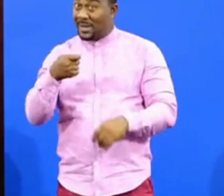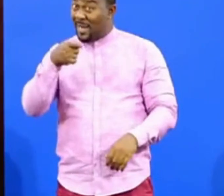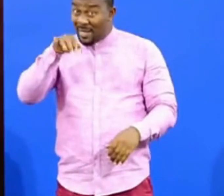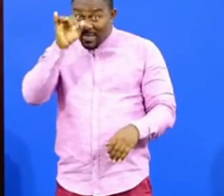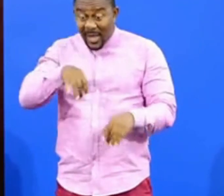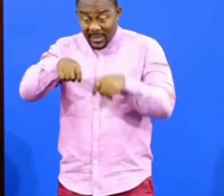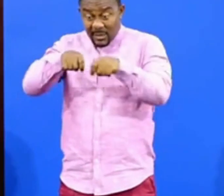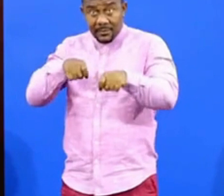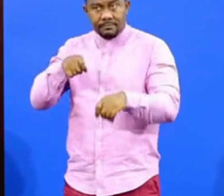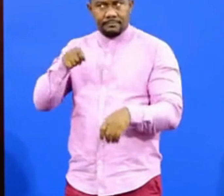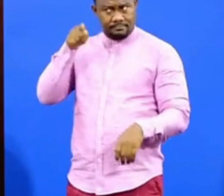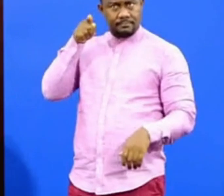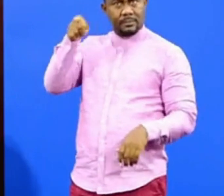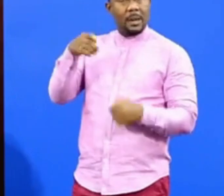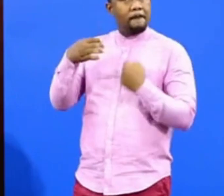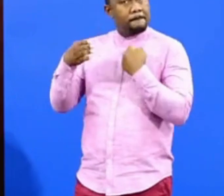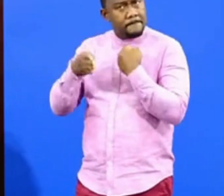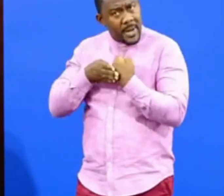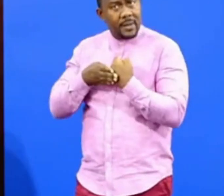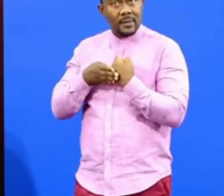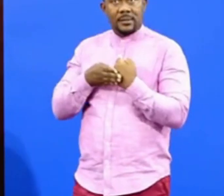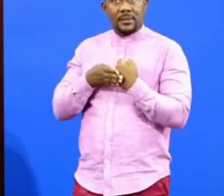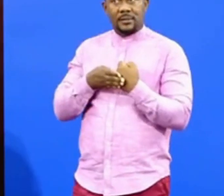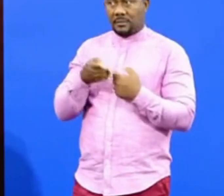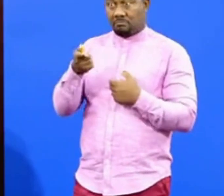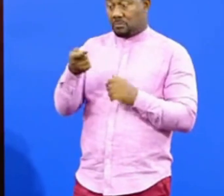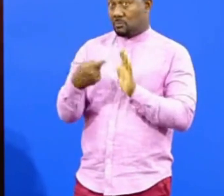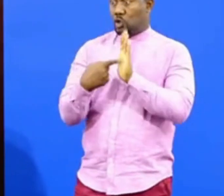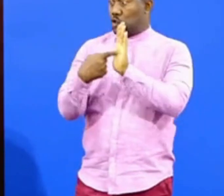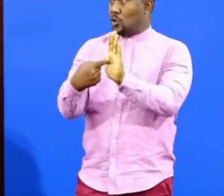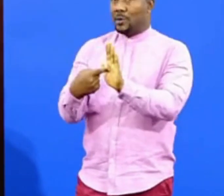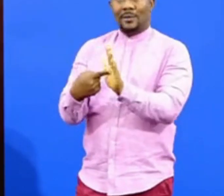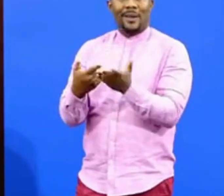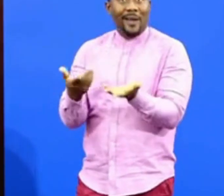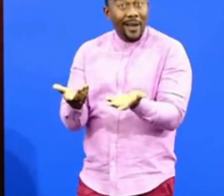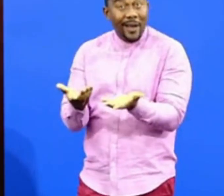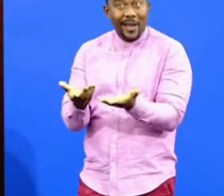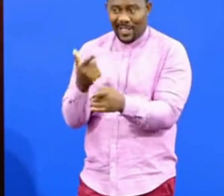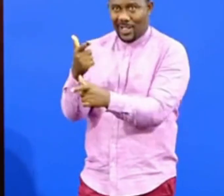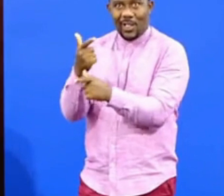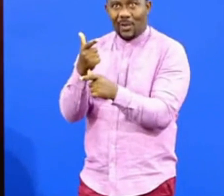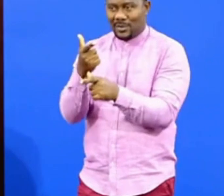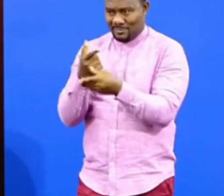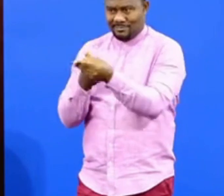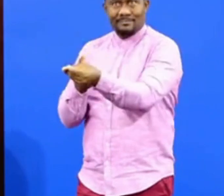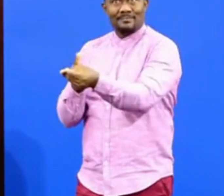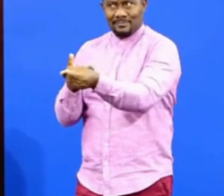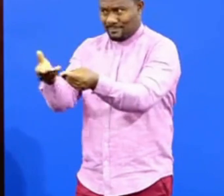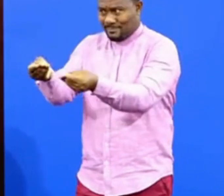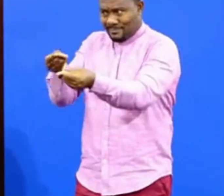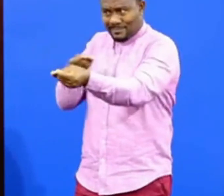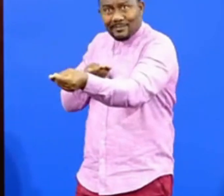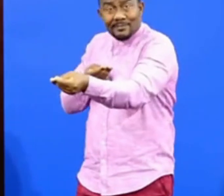warehouse receipt to a bank, a financial institution, and you can get a loan for the value of your maize that you've stored there, so that if you don't want to sell